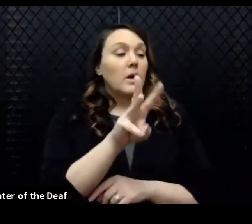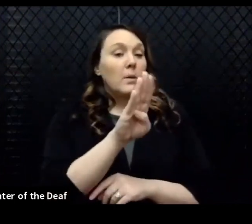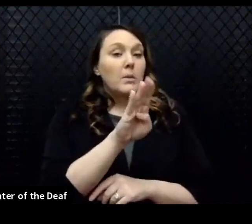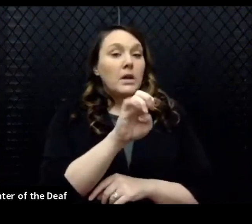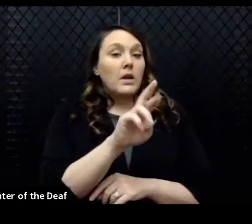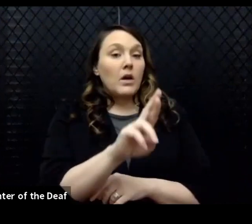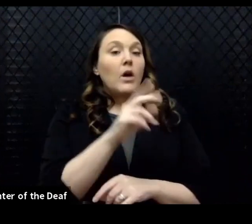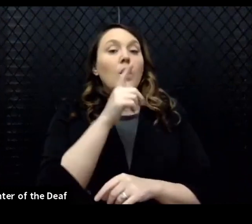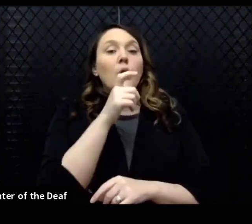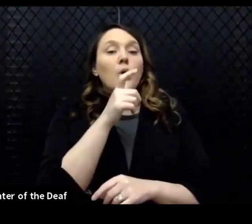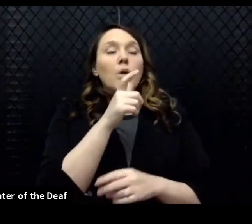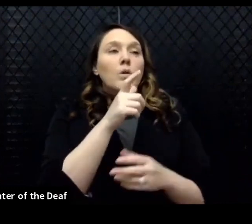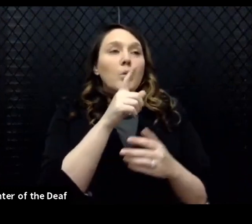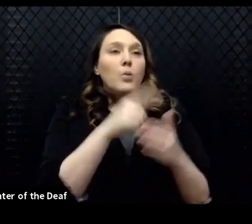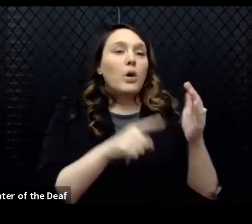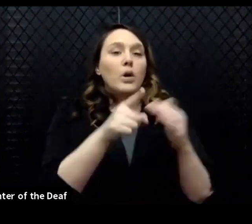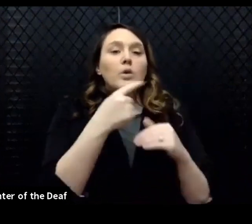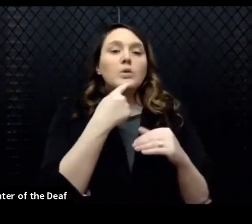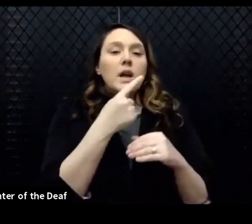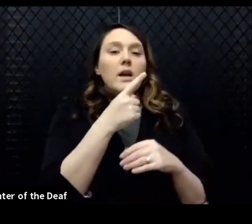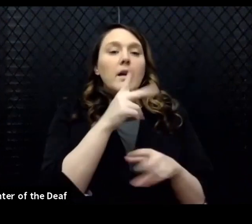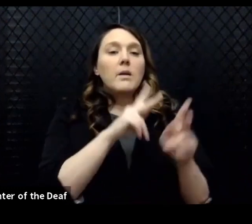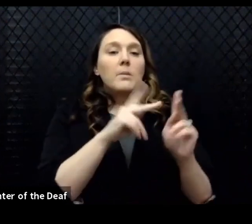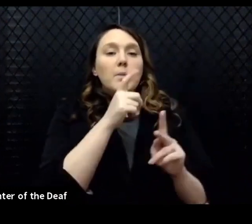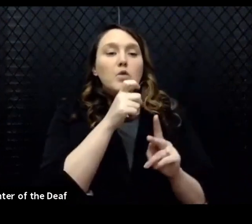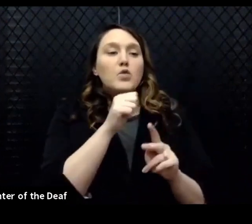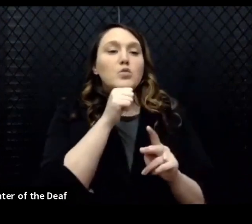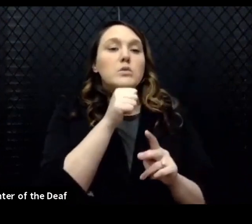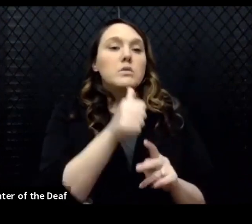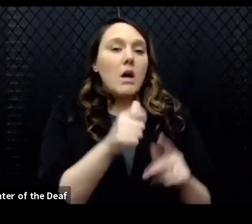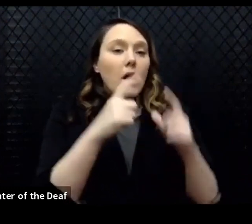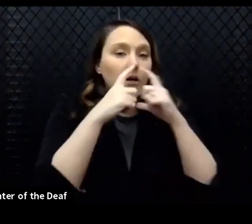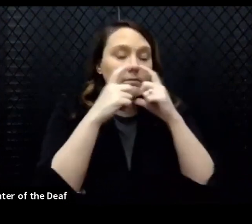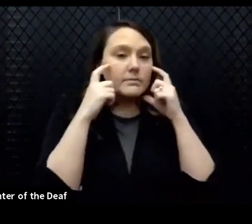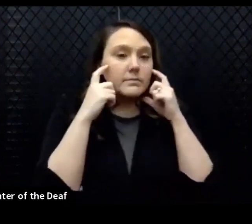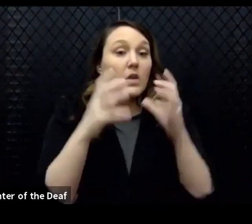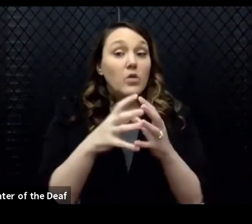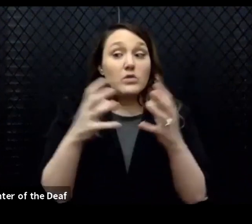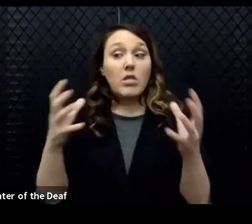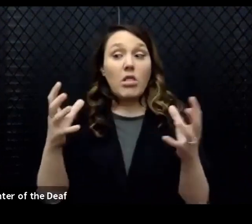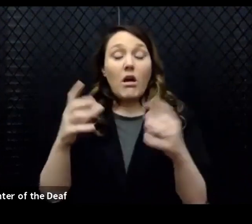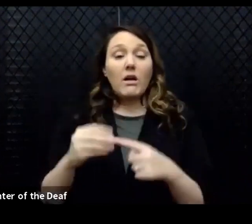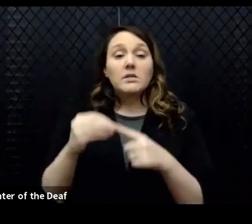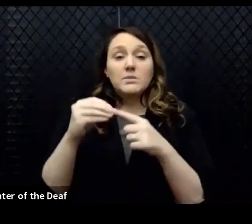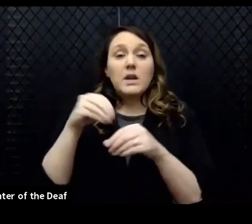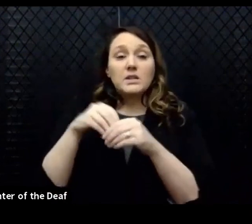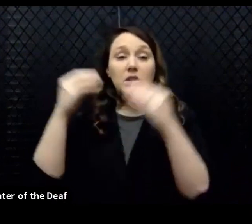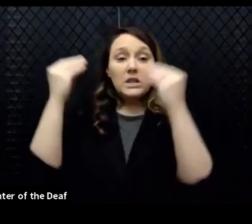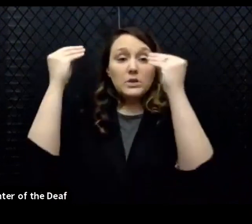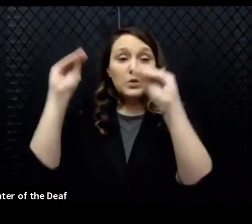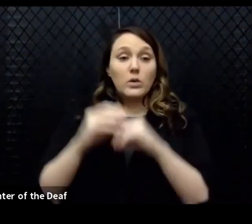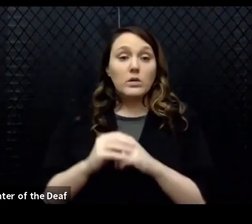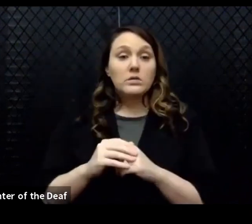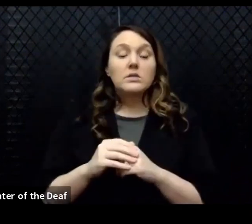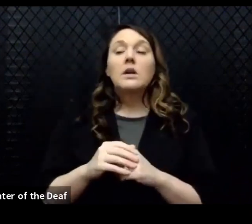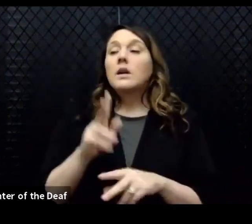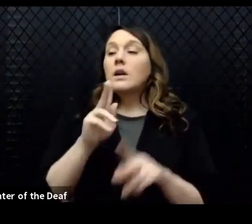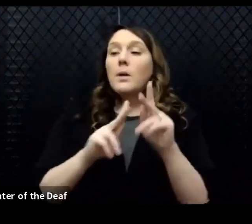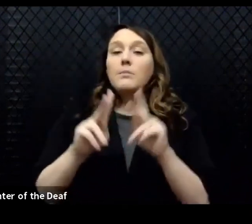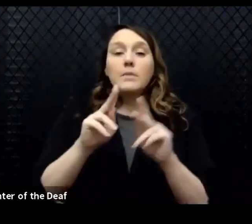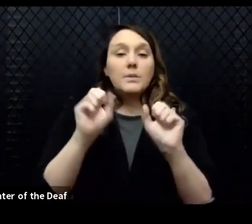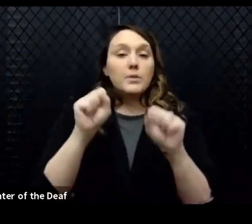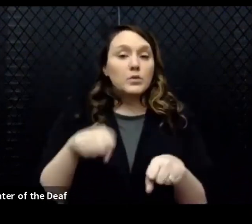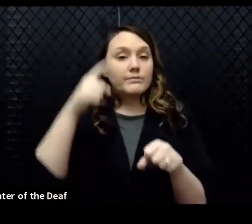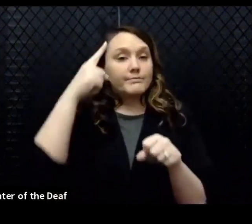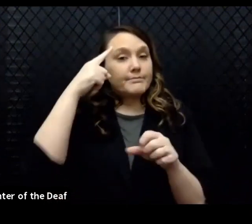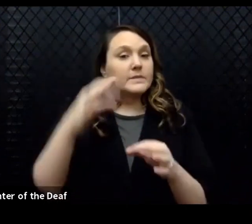people who aren't wearing masks in public? There are a lot, especially in large stores. People certainly have the liberty to choose not